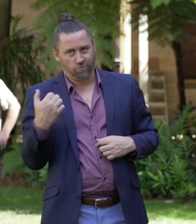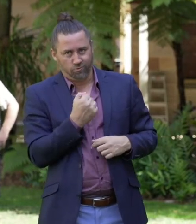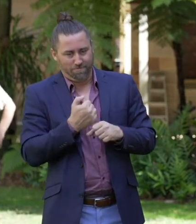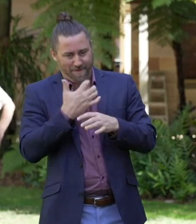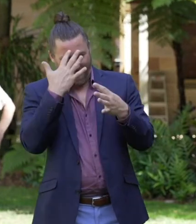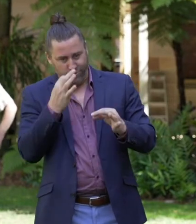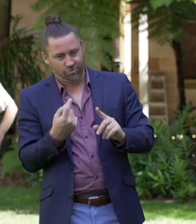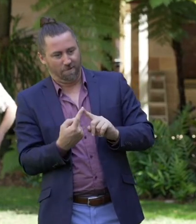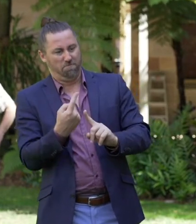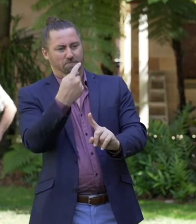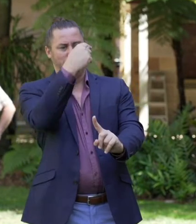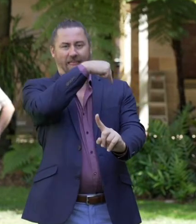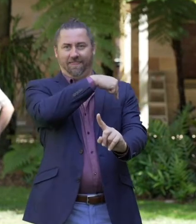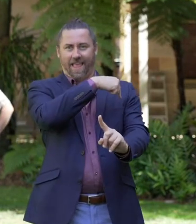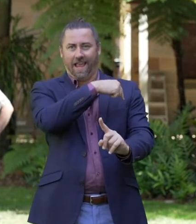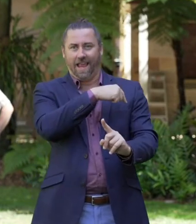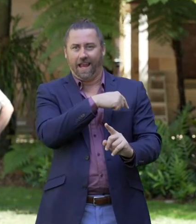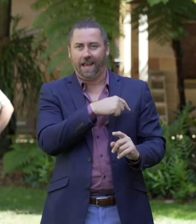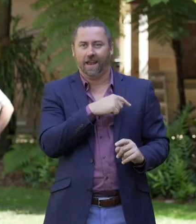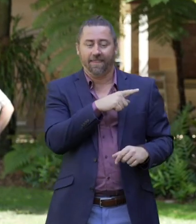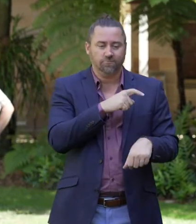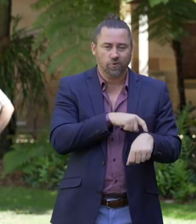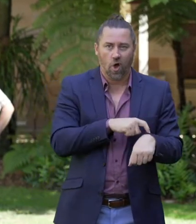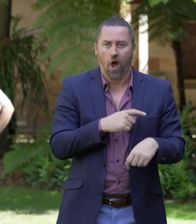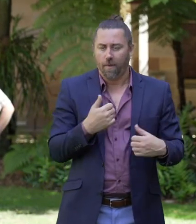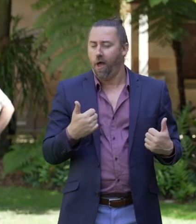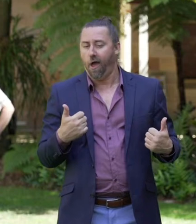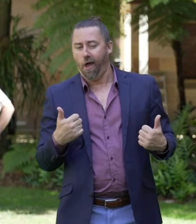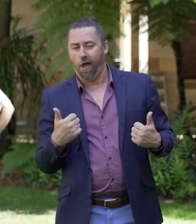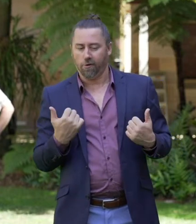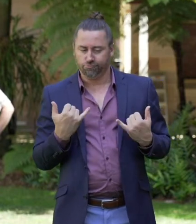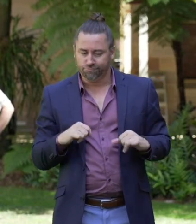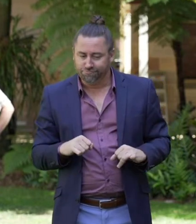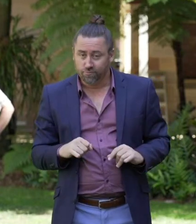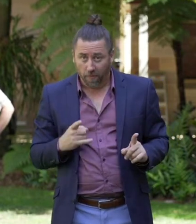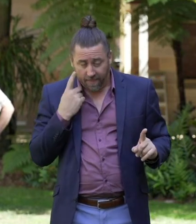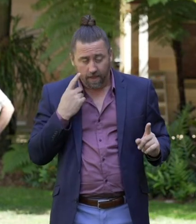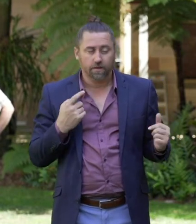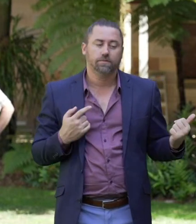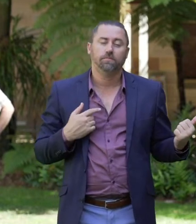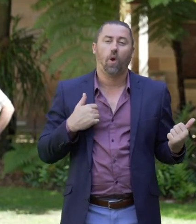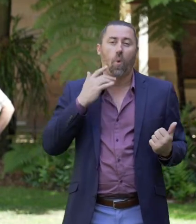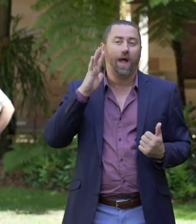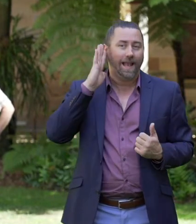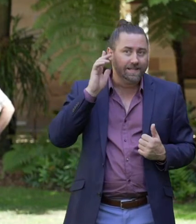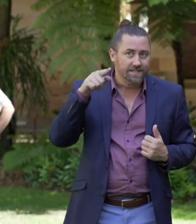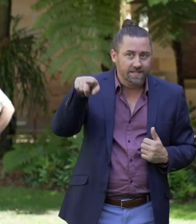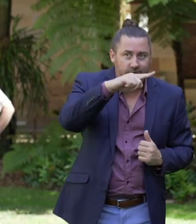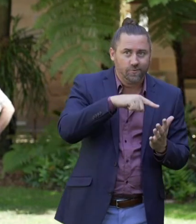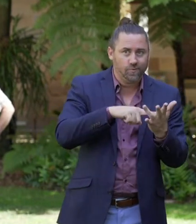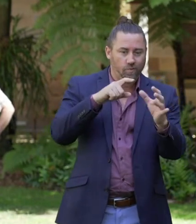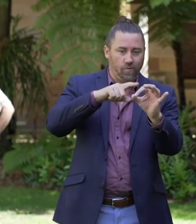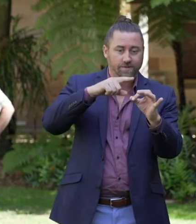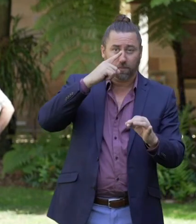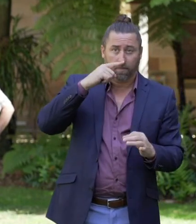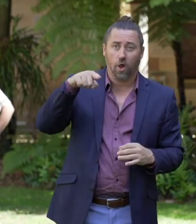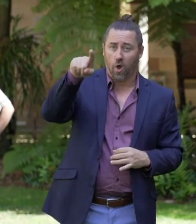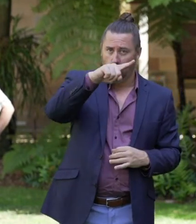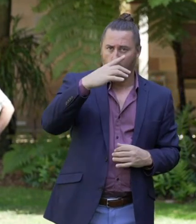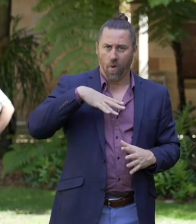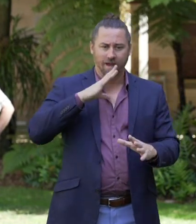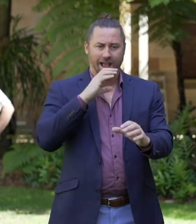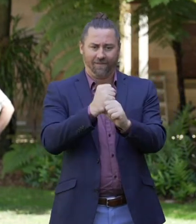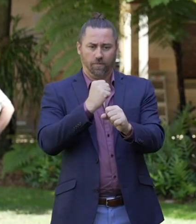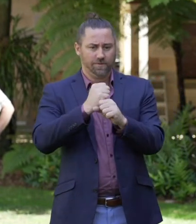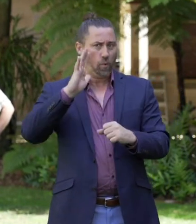the initial I have listened, and I will always listen to Queenslanders. And Queenslanders expect their governments to listen to them and